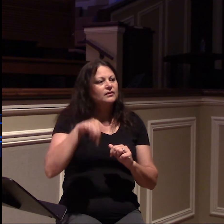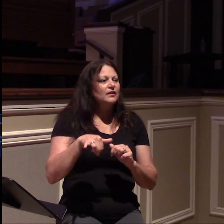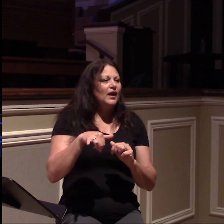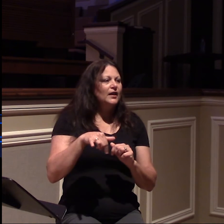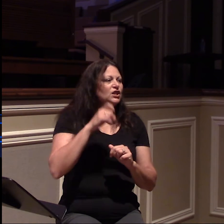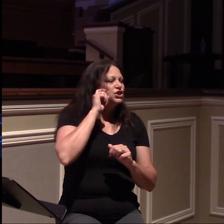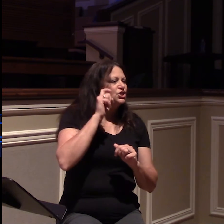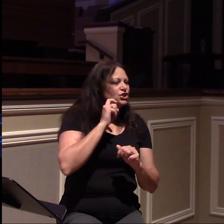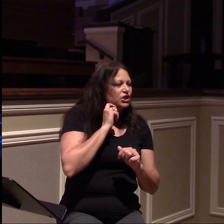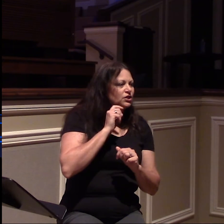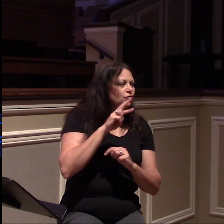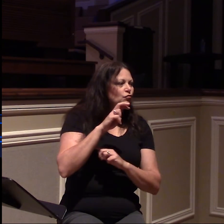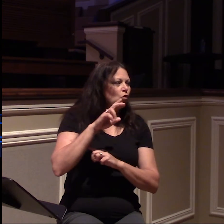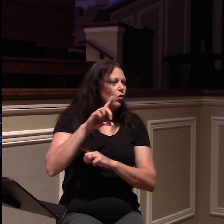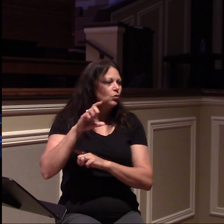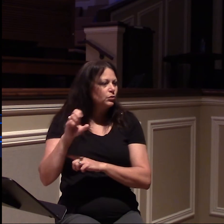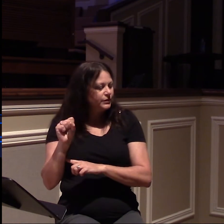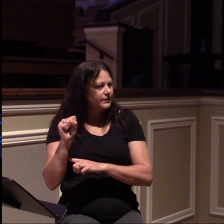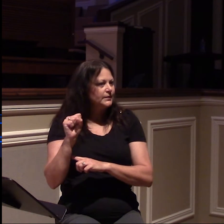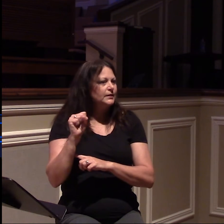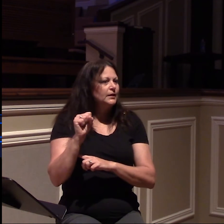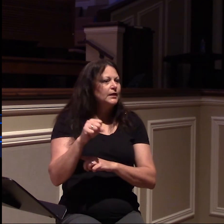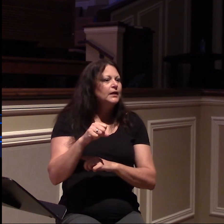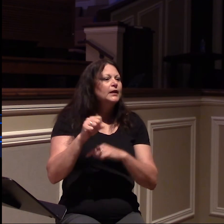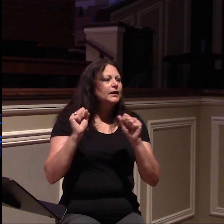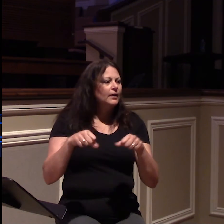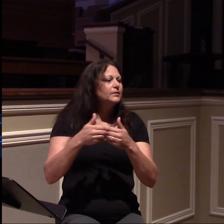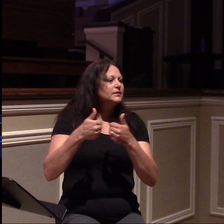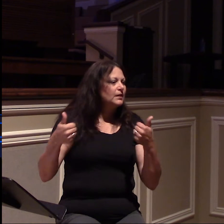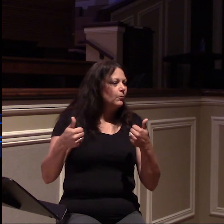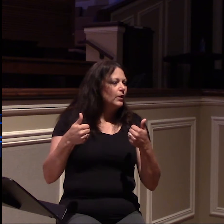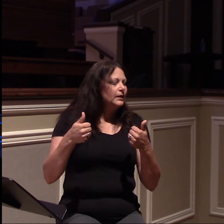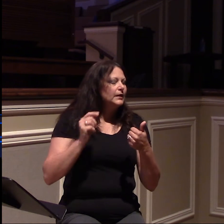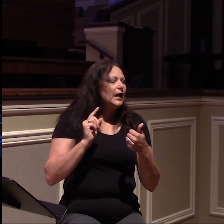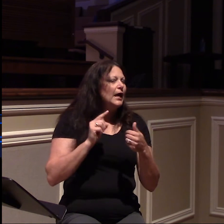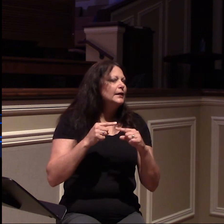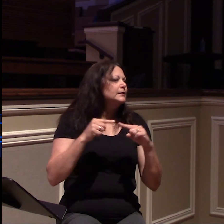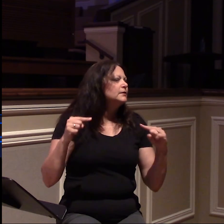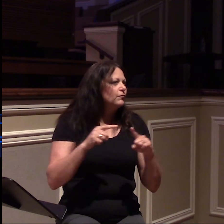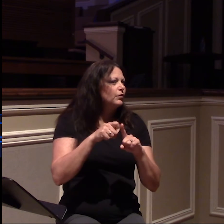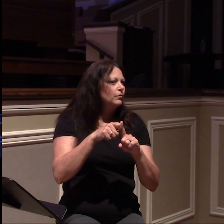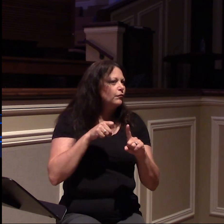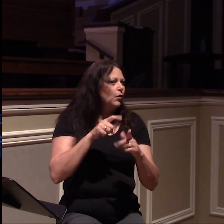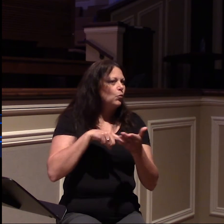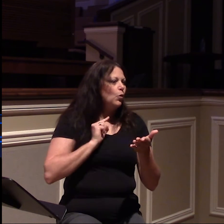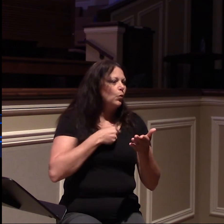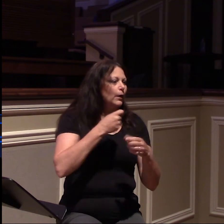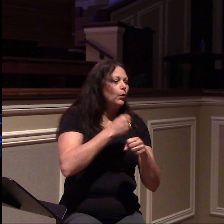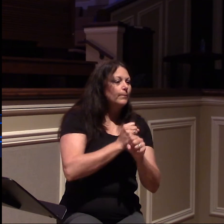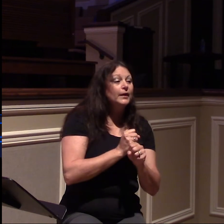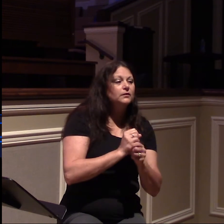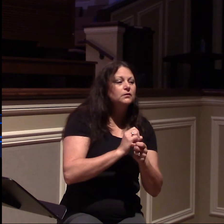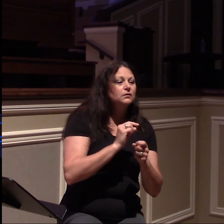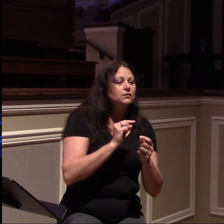denigration of that for which we've been created and intended to flourish. And so here's what really Paul is talking about. One of the